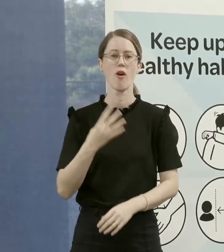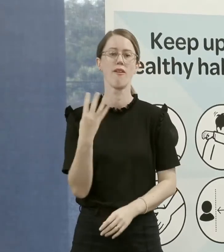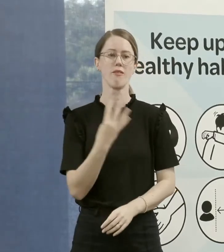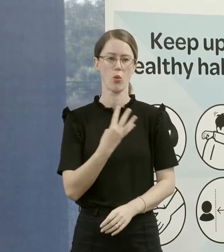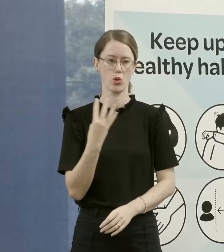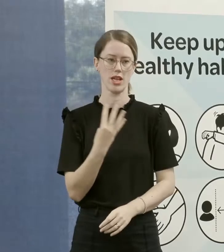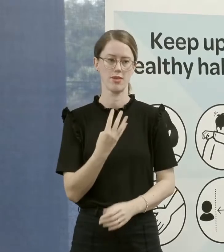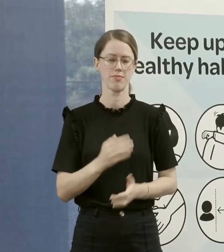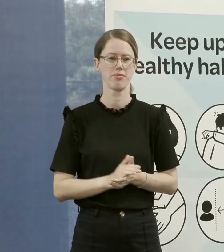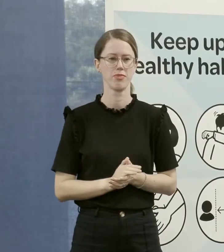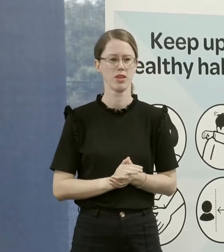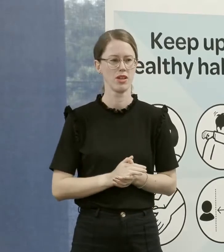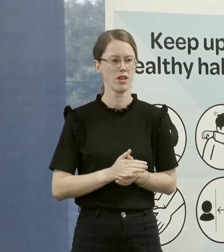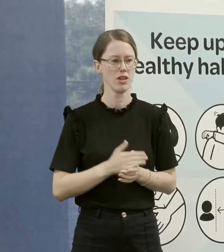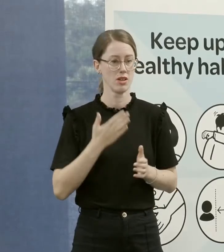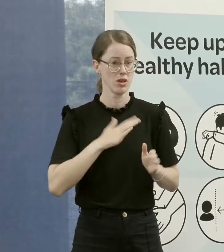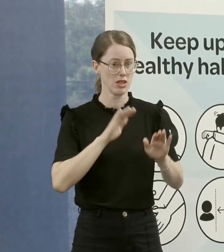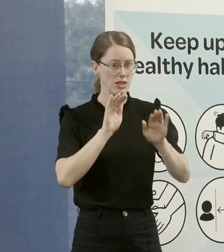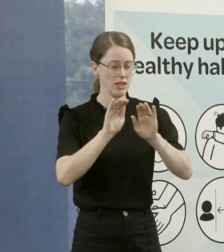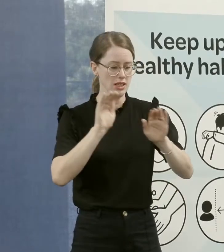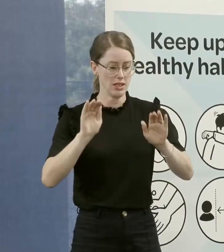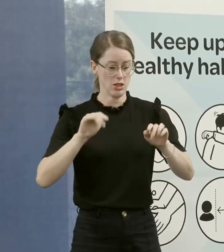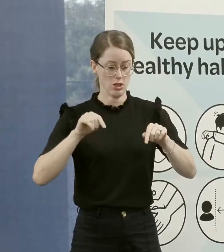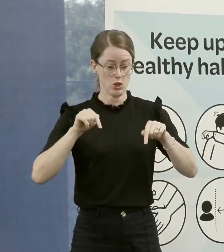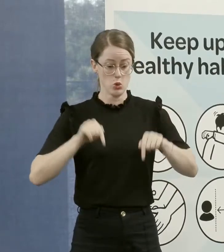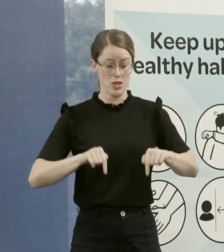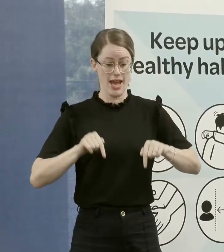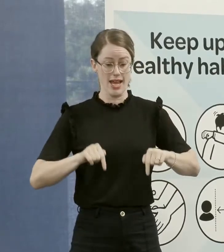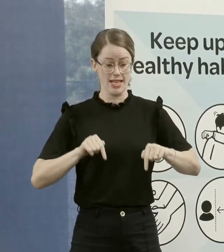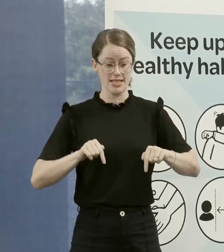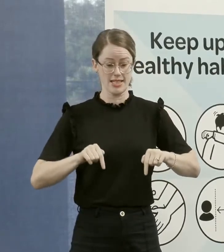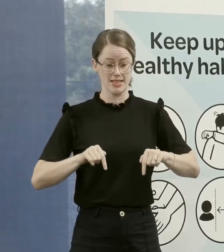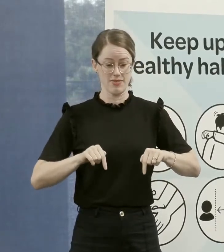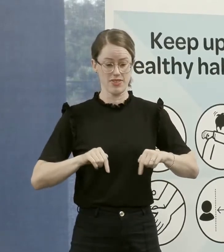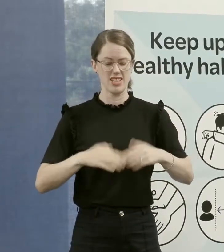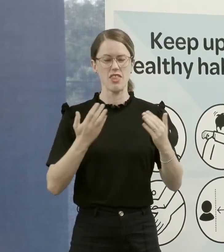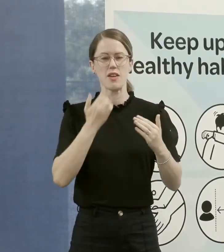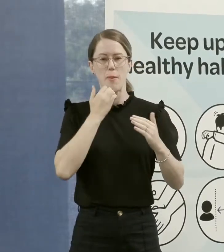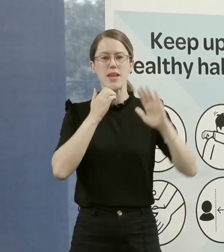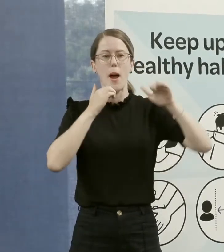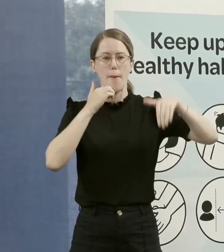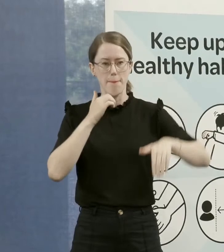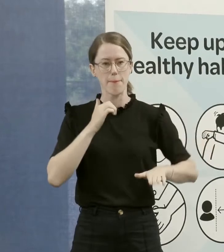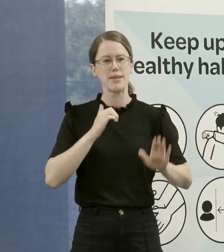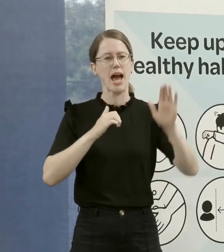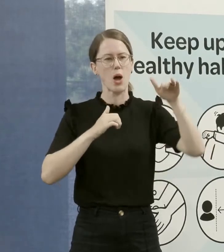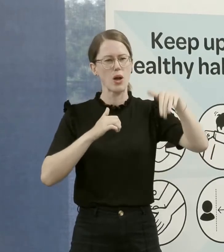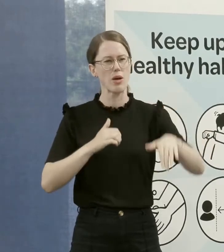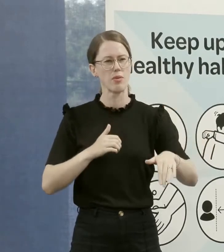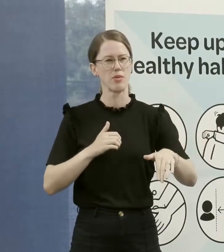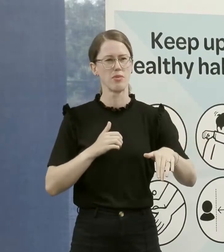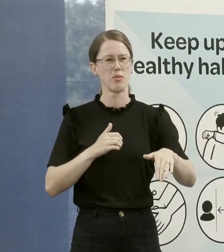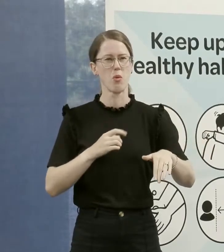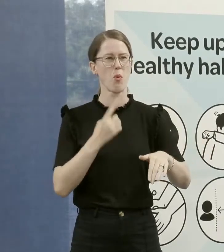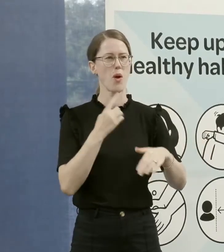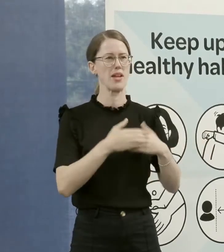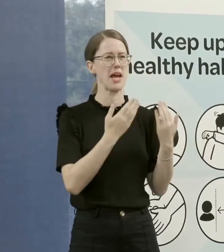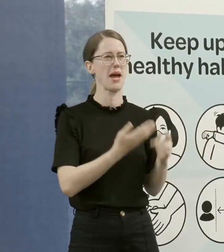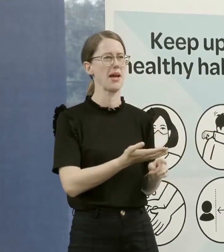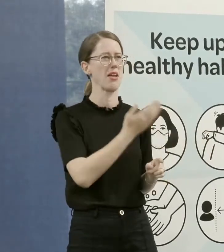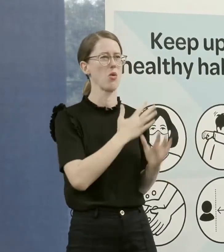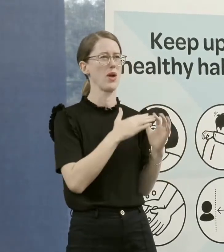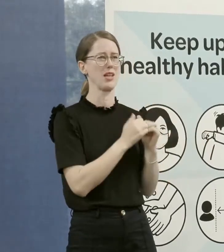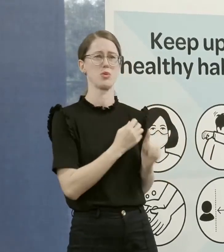14. Now, just a reminder that the number of deaths reported each day does fluctuate. We saw it, I think, 3 at one point one day